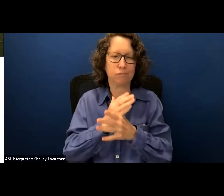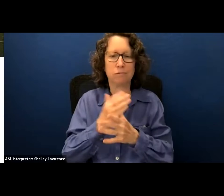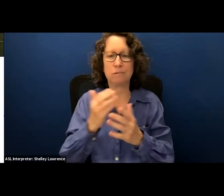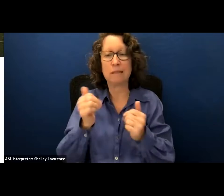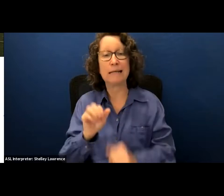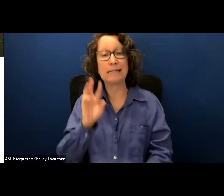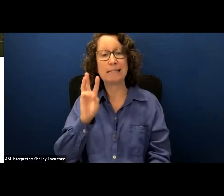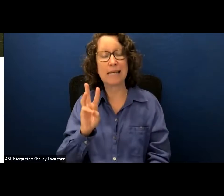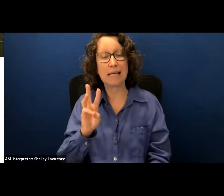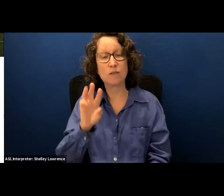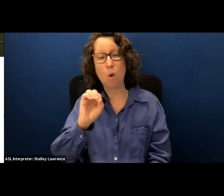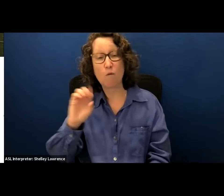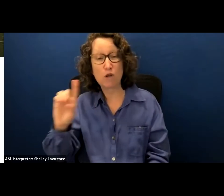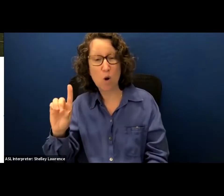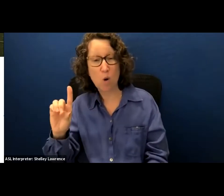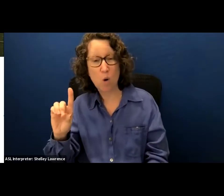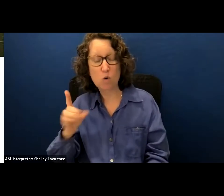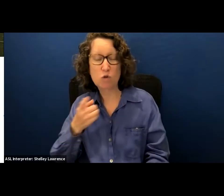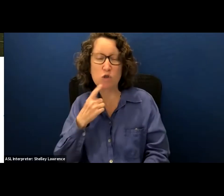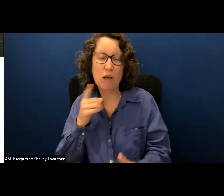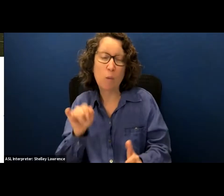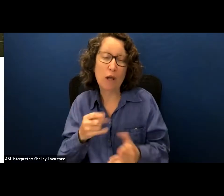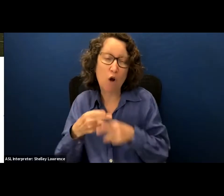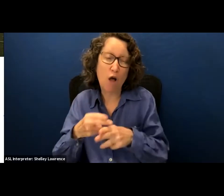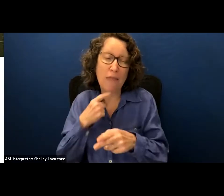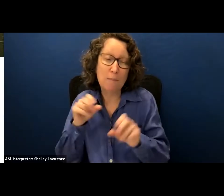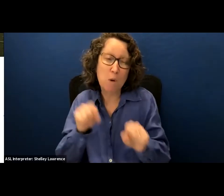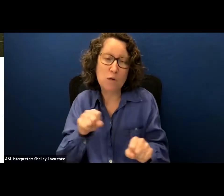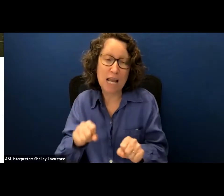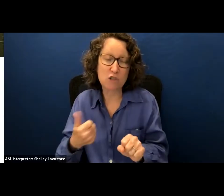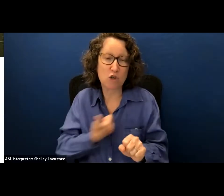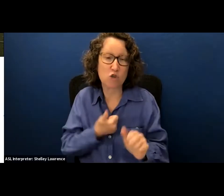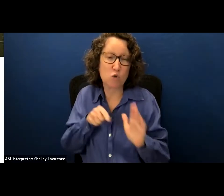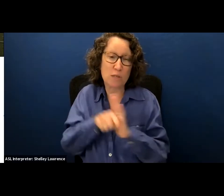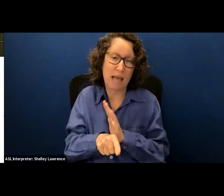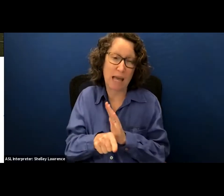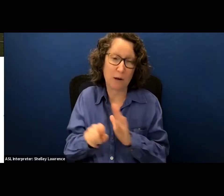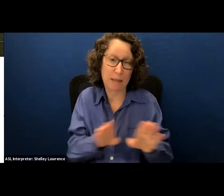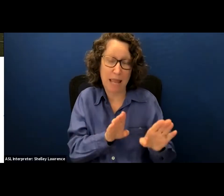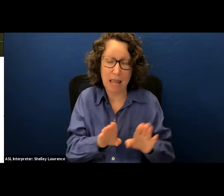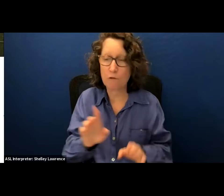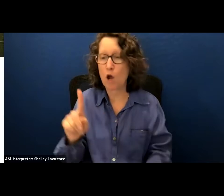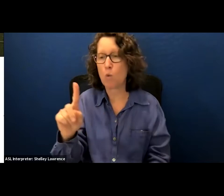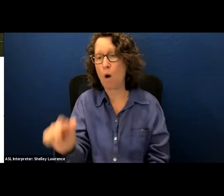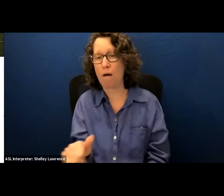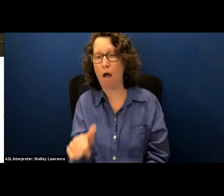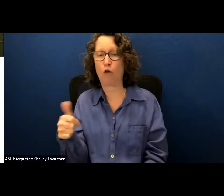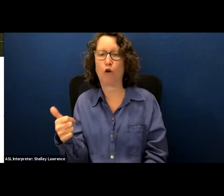as potential suicidal behavior, 1 other,